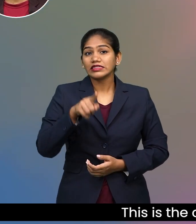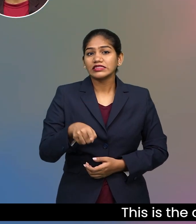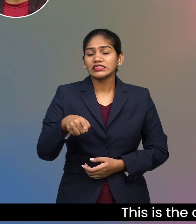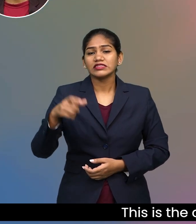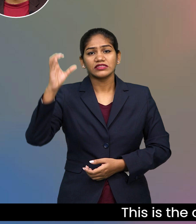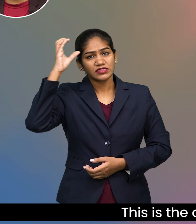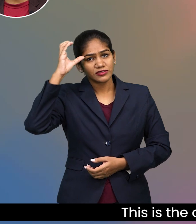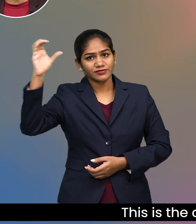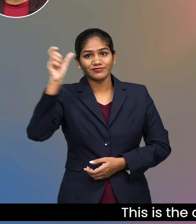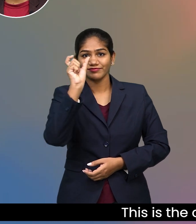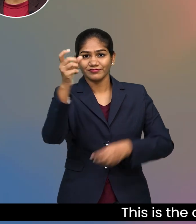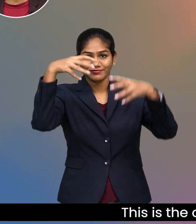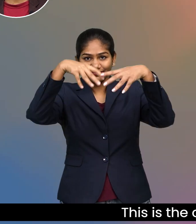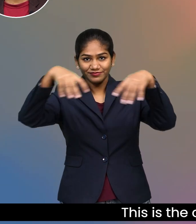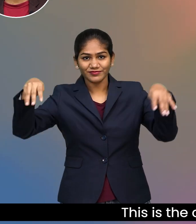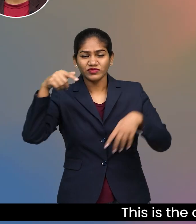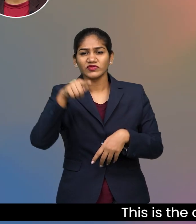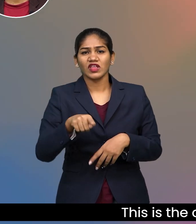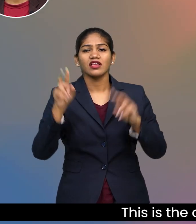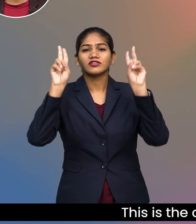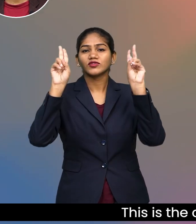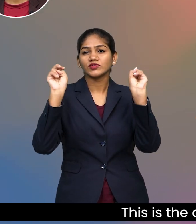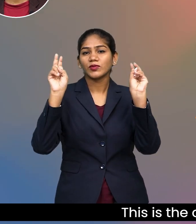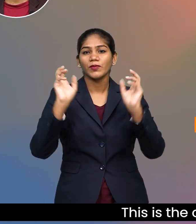This is the concept map of this topic.